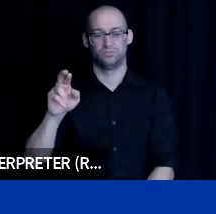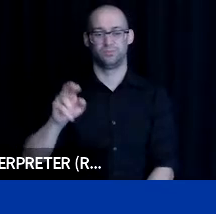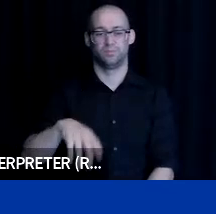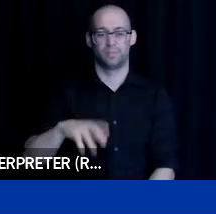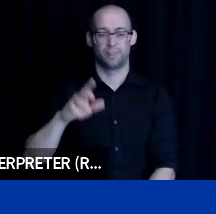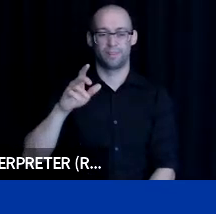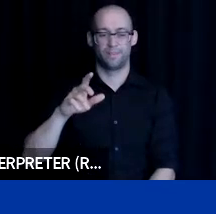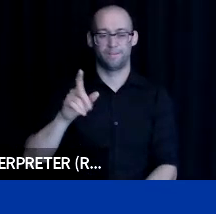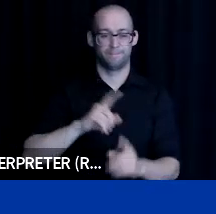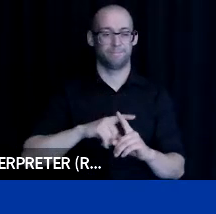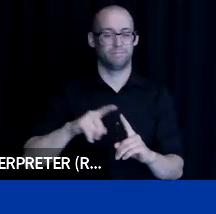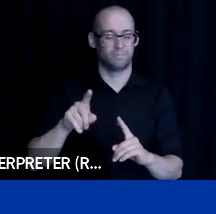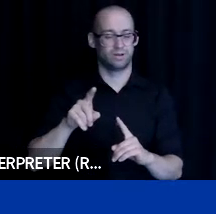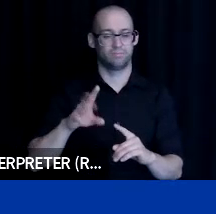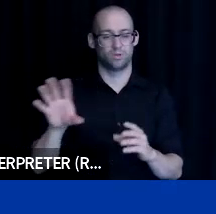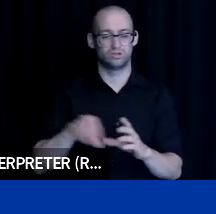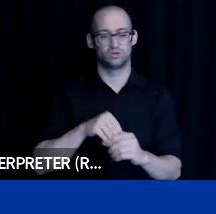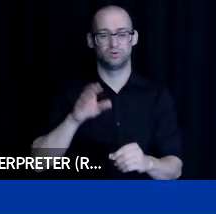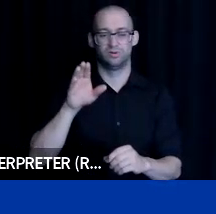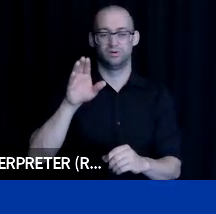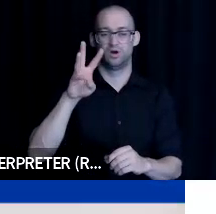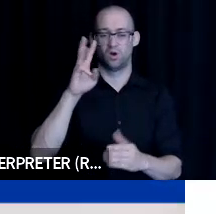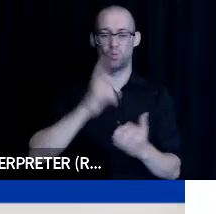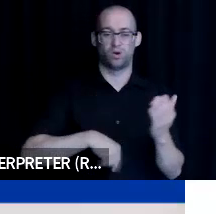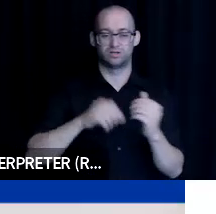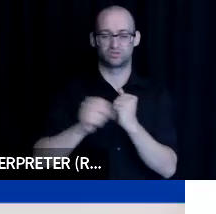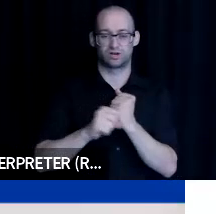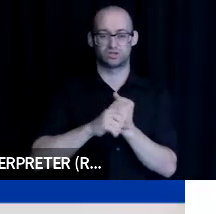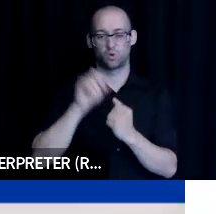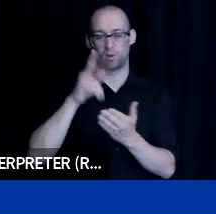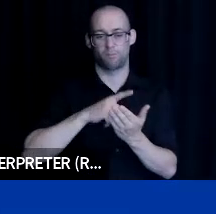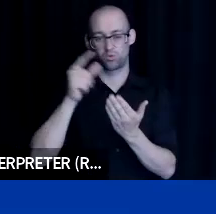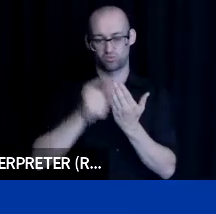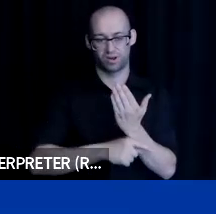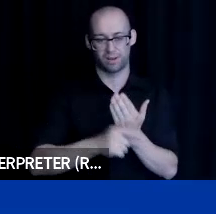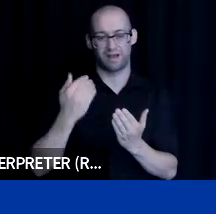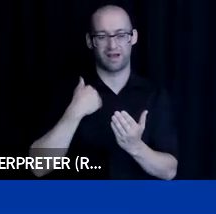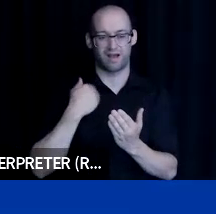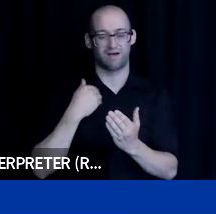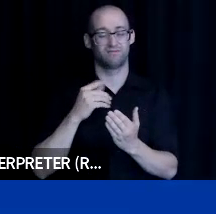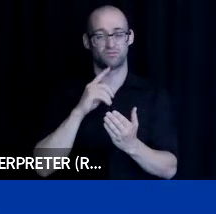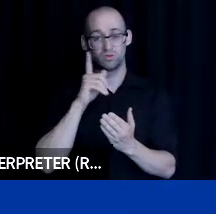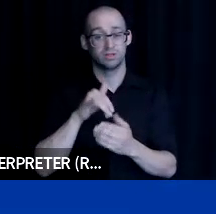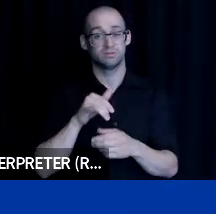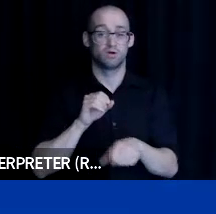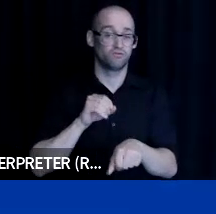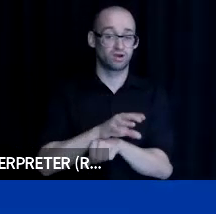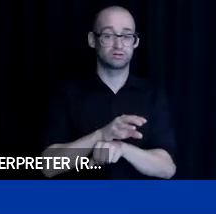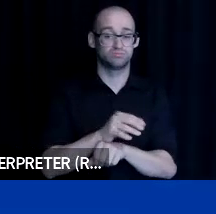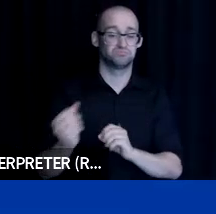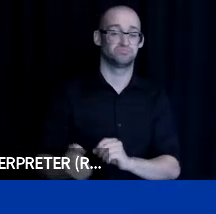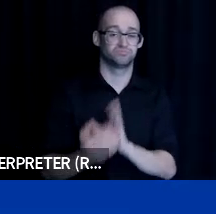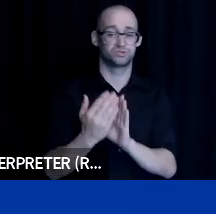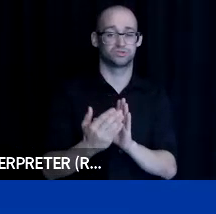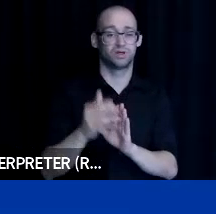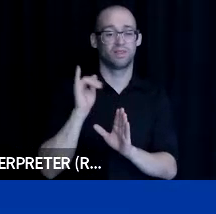that from you. And then also, what strategies or programs have you seen that have effectively addressed digital equity